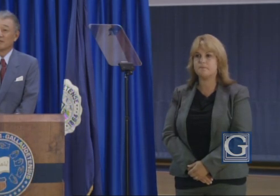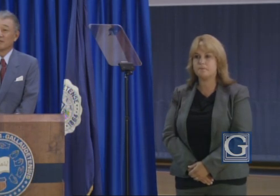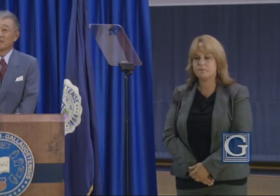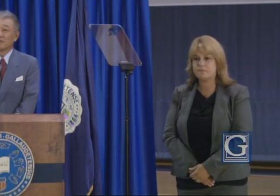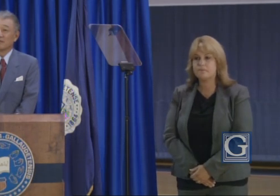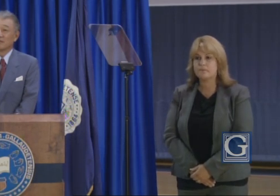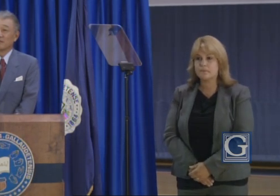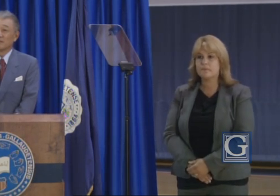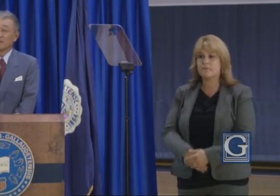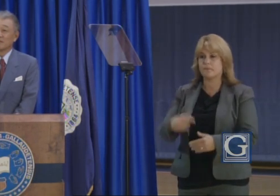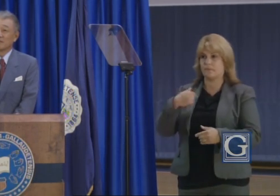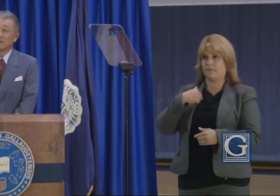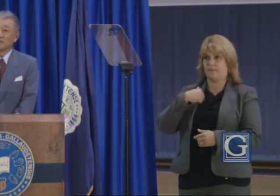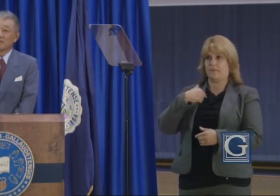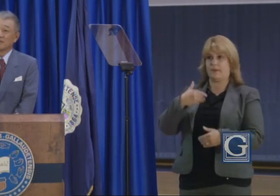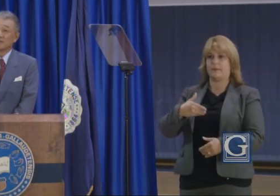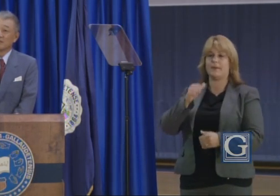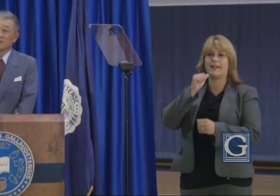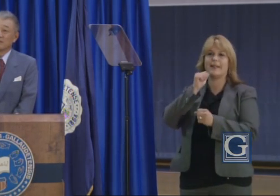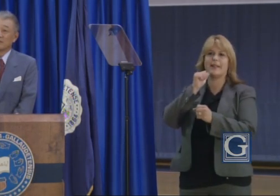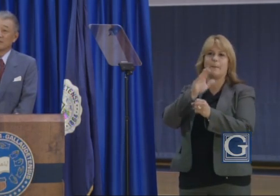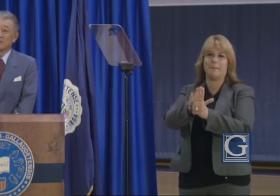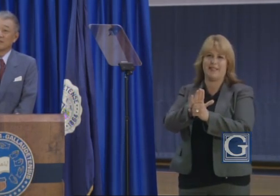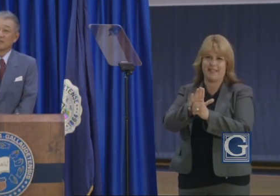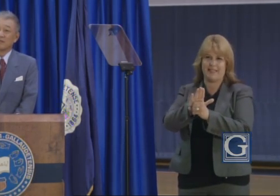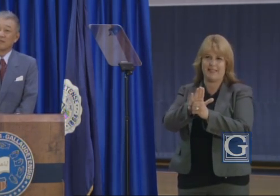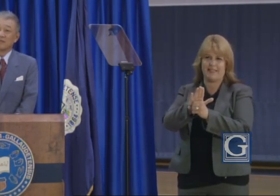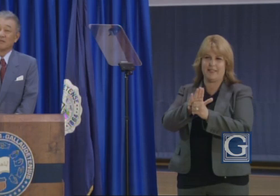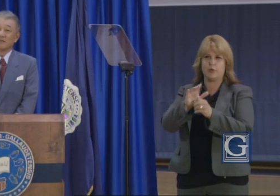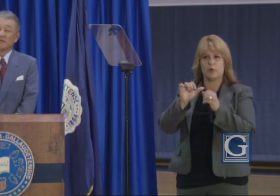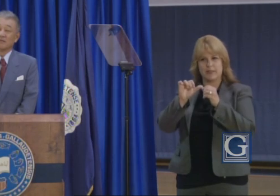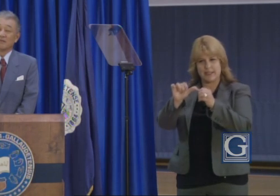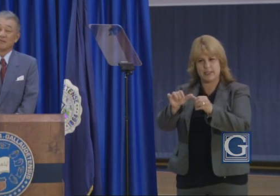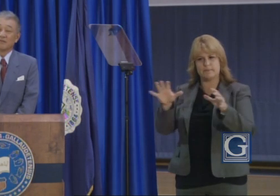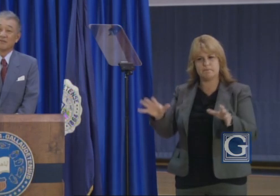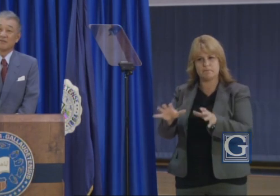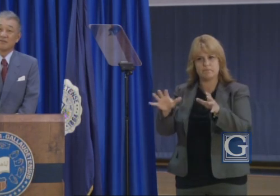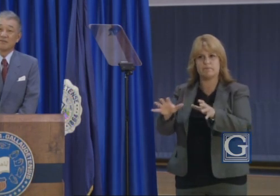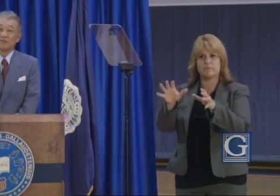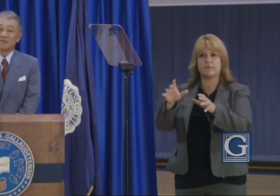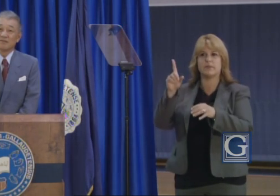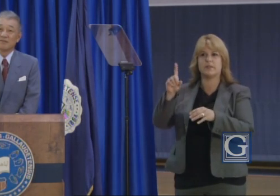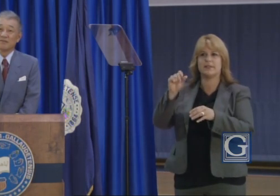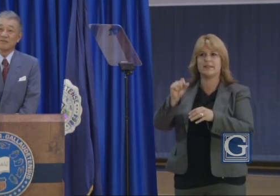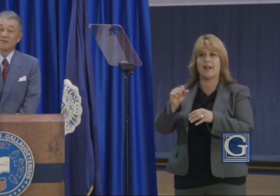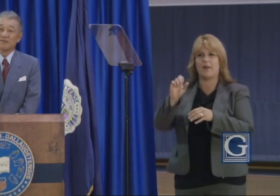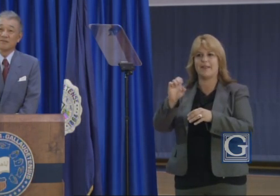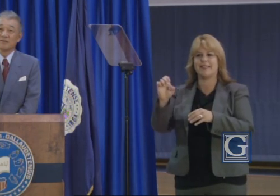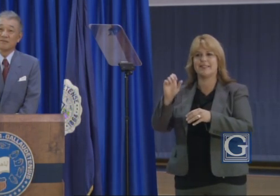And I am committed to continuing this kind of activity in Southeast Asia, where I will help to